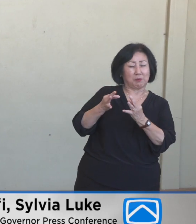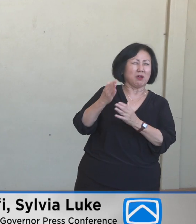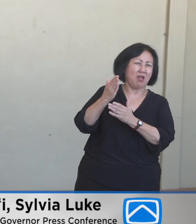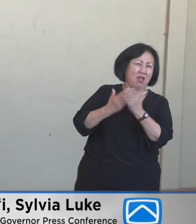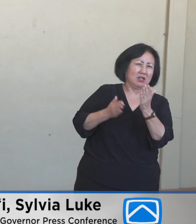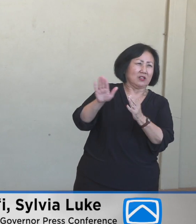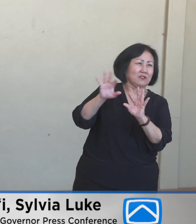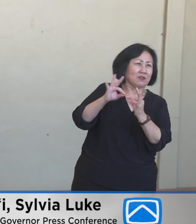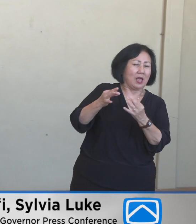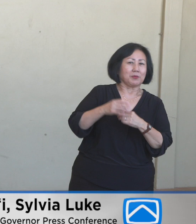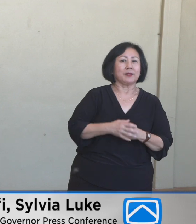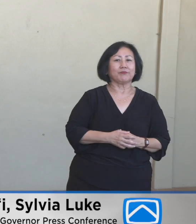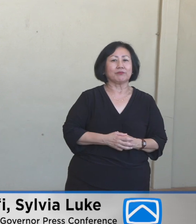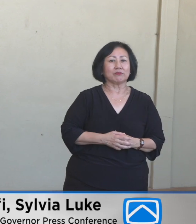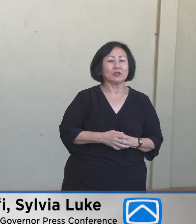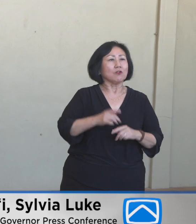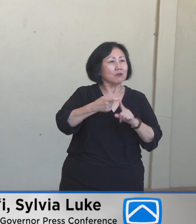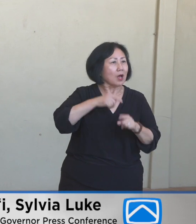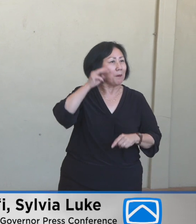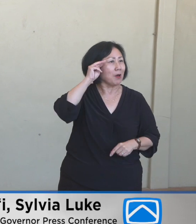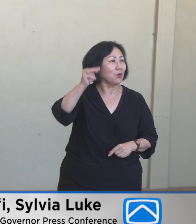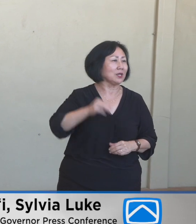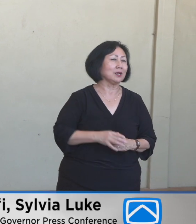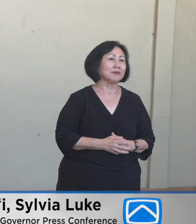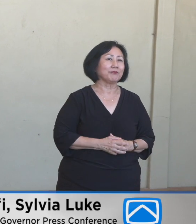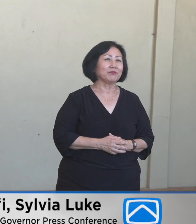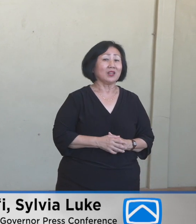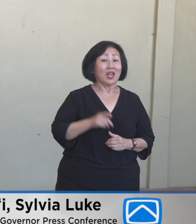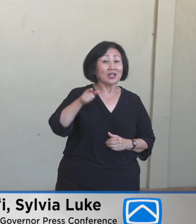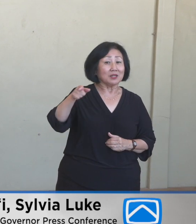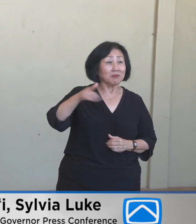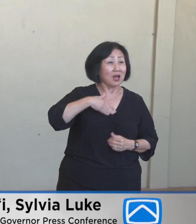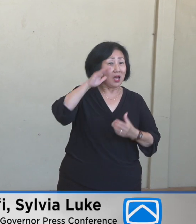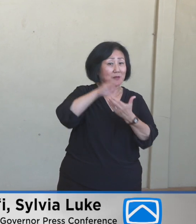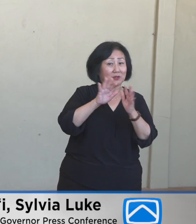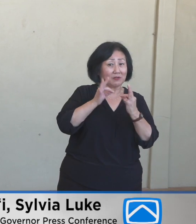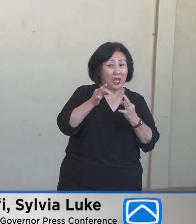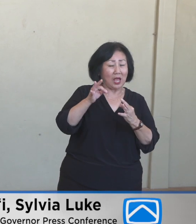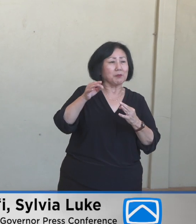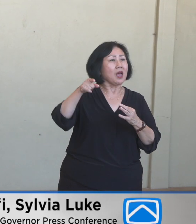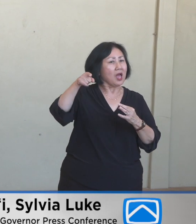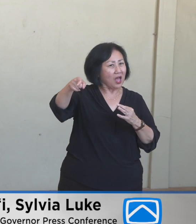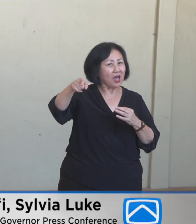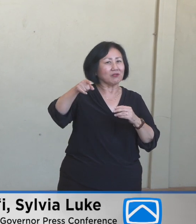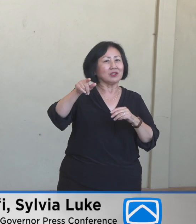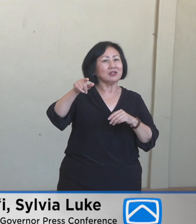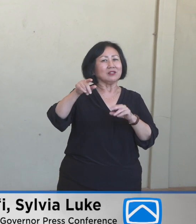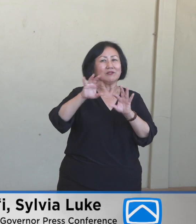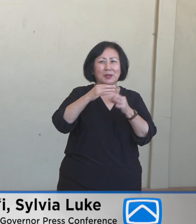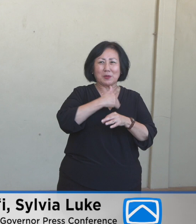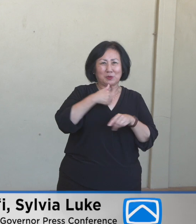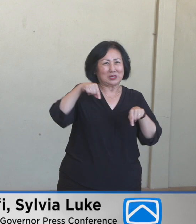family is from Maui, and they continue to have family members